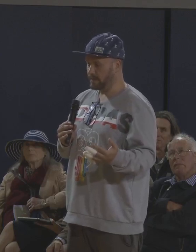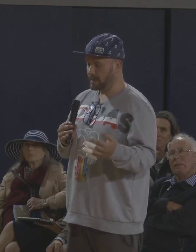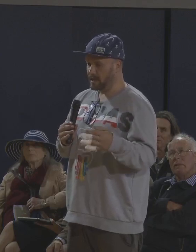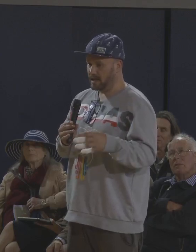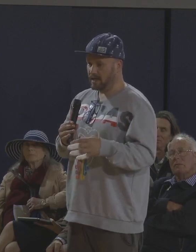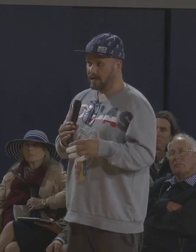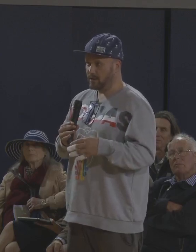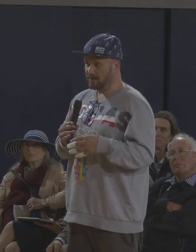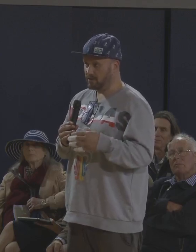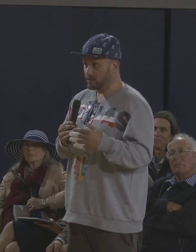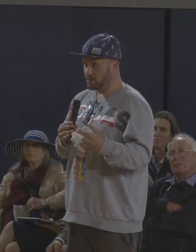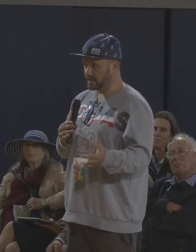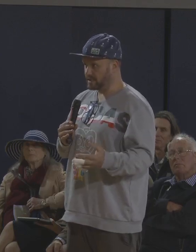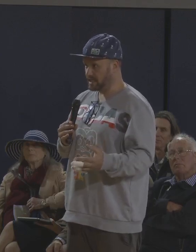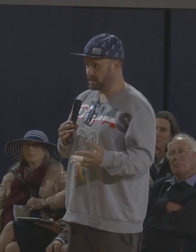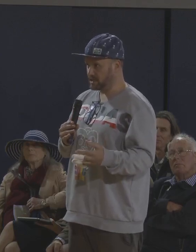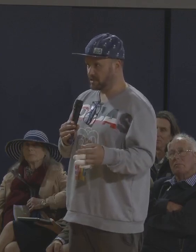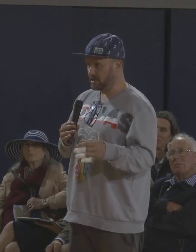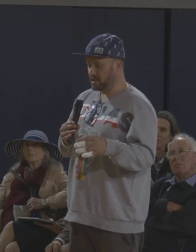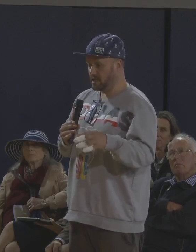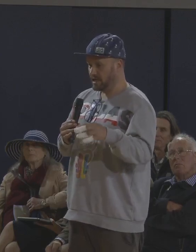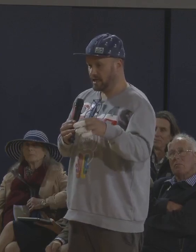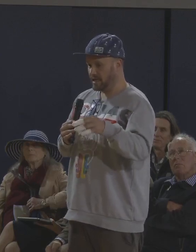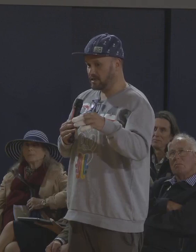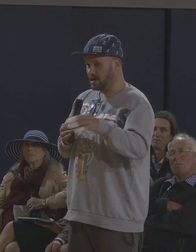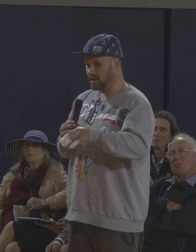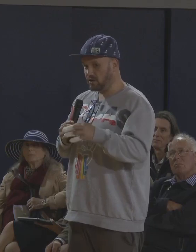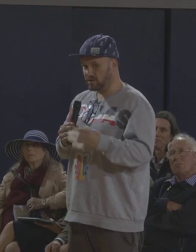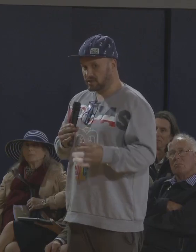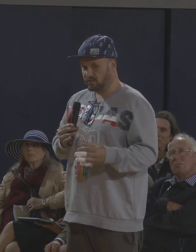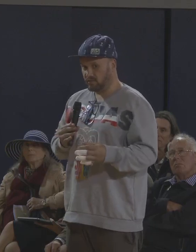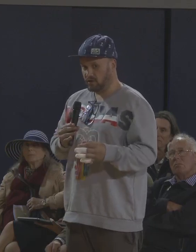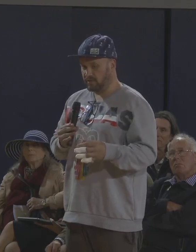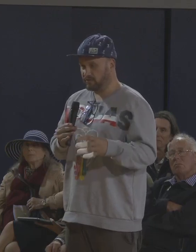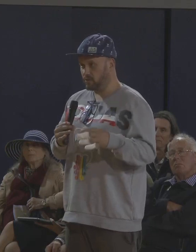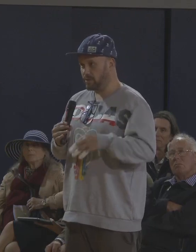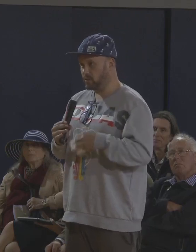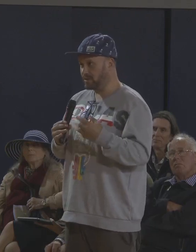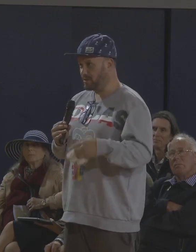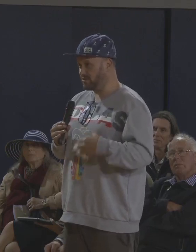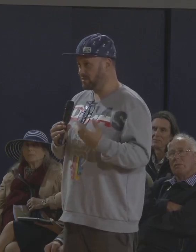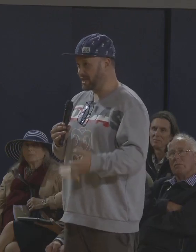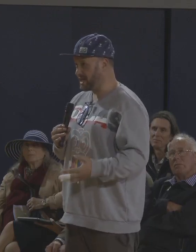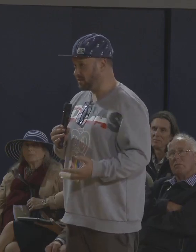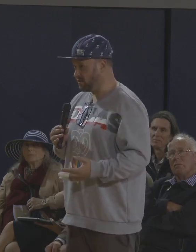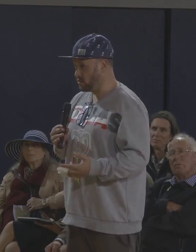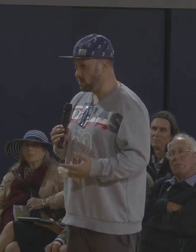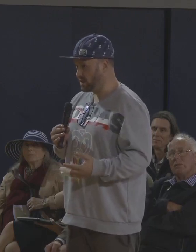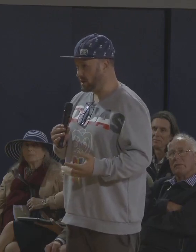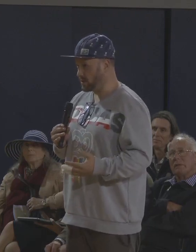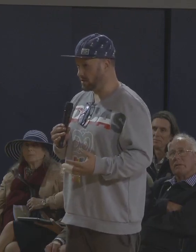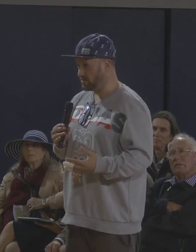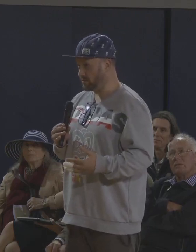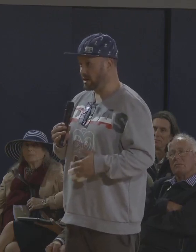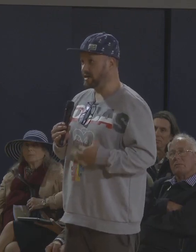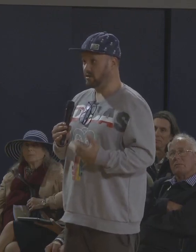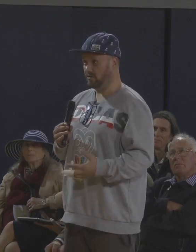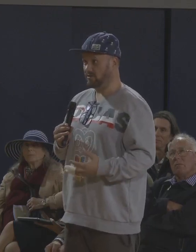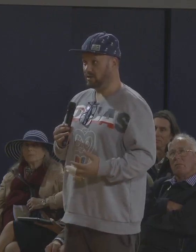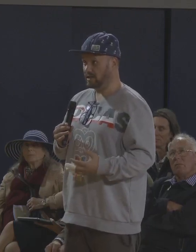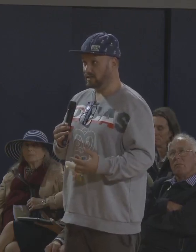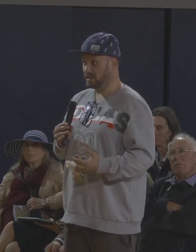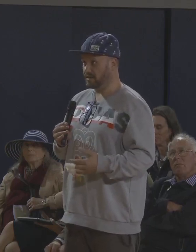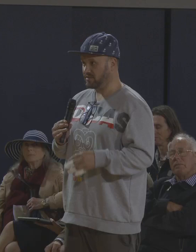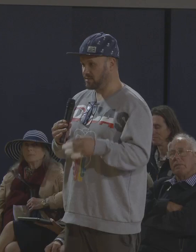time. However, in your presentation, and I know this from a few people when they were filling out the form, what they were afraid